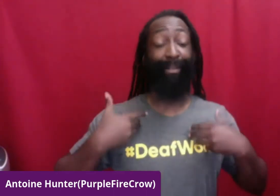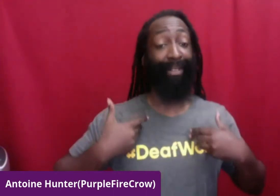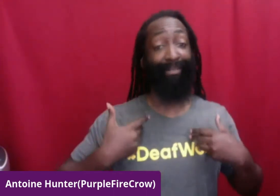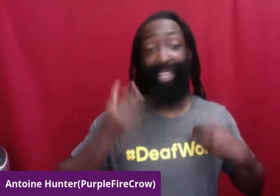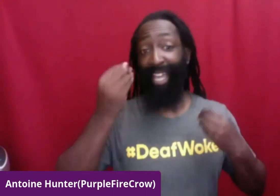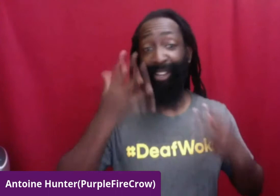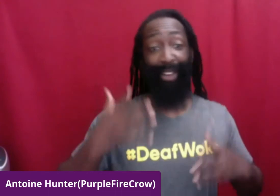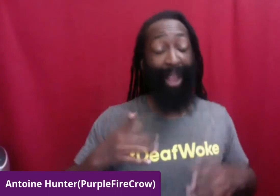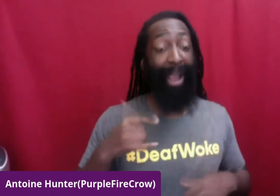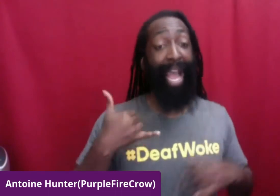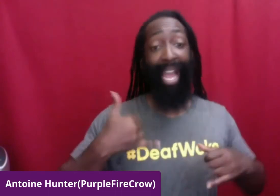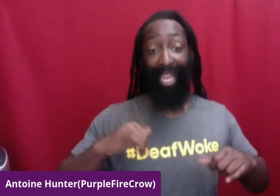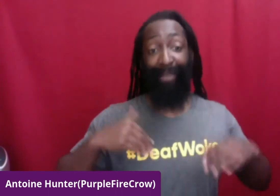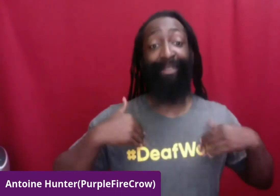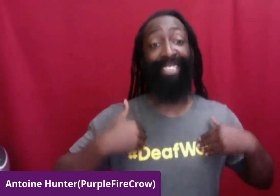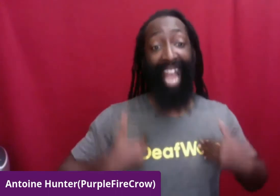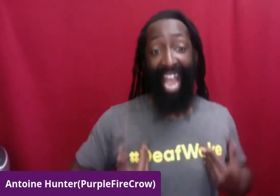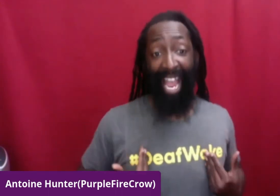19th,